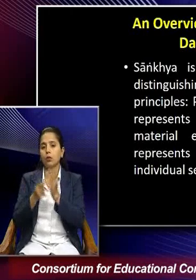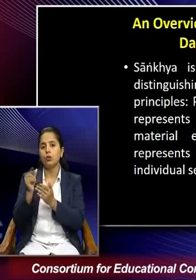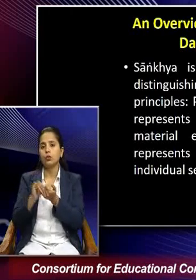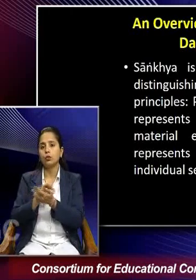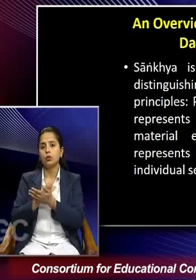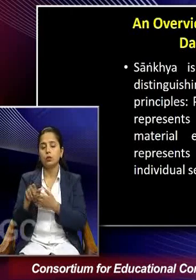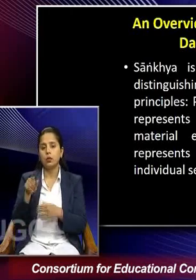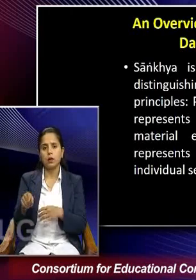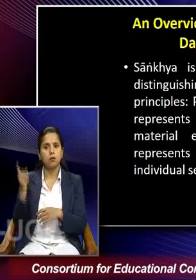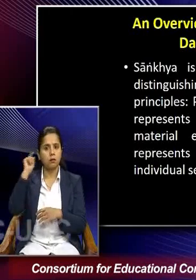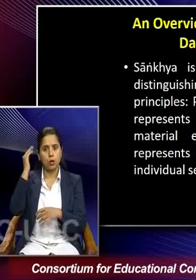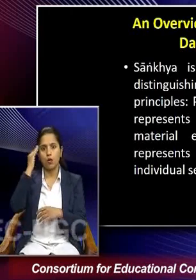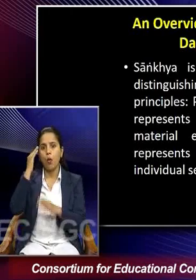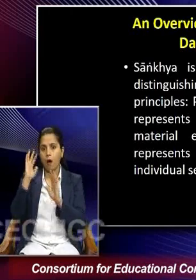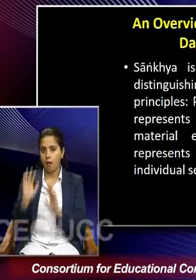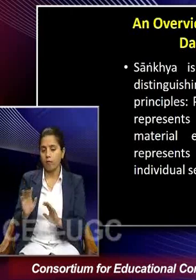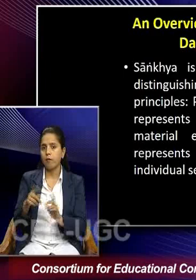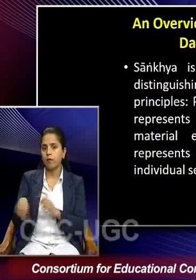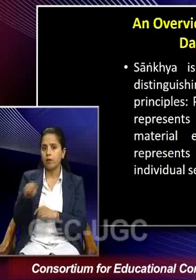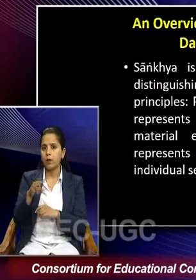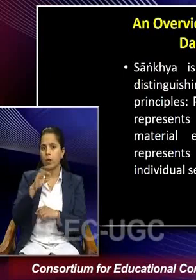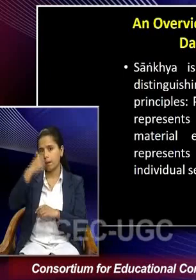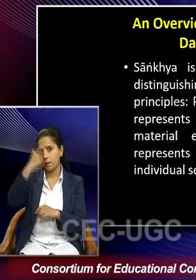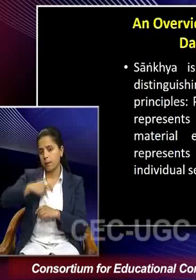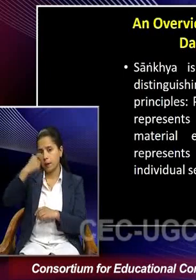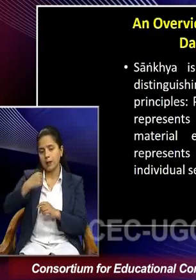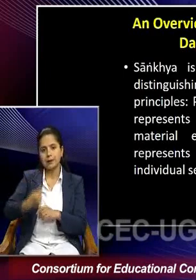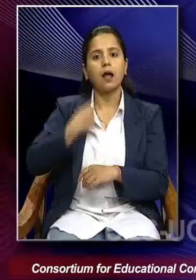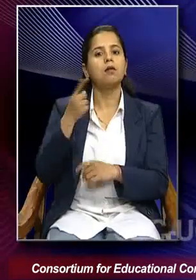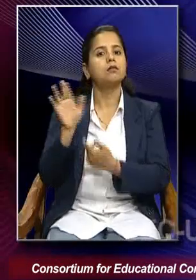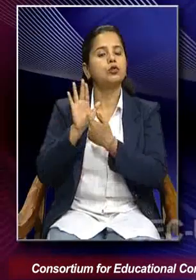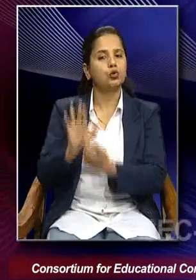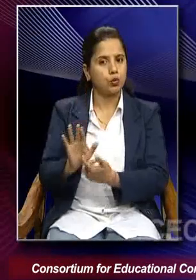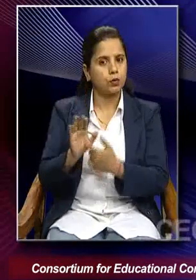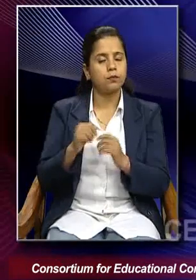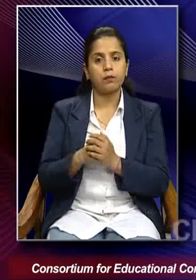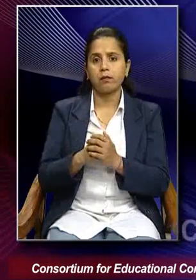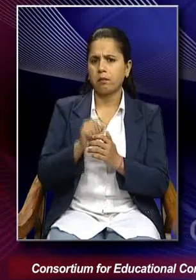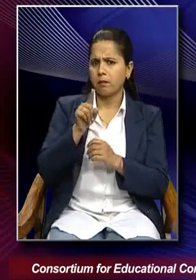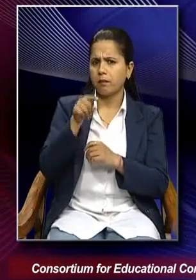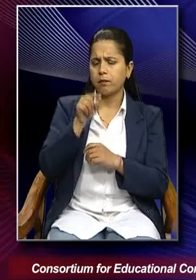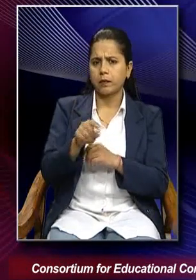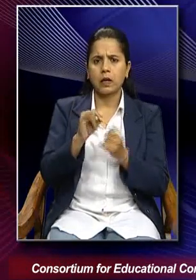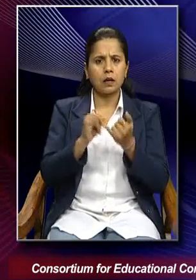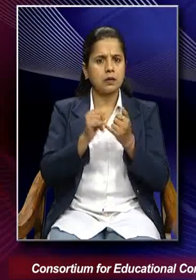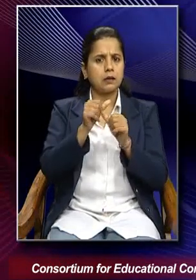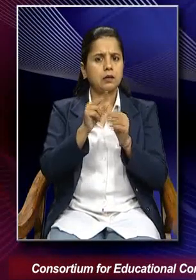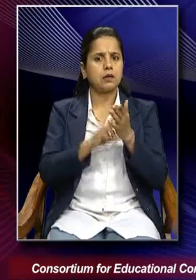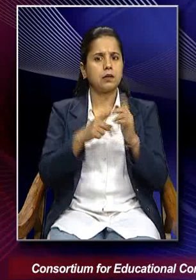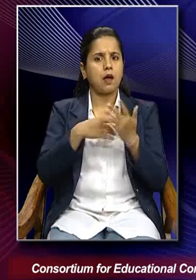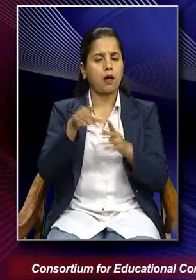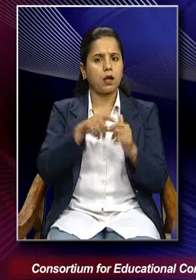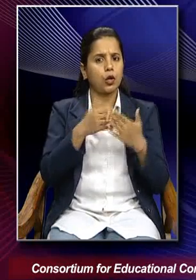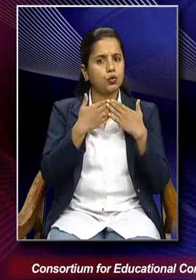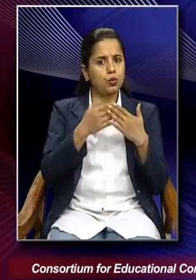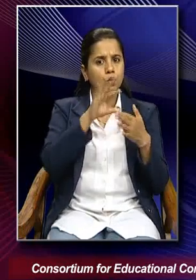represents consciousness and the individual selves. So the Sankhya school, basically